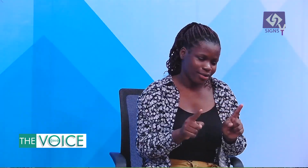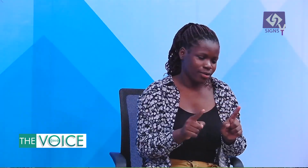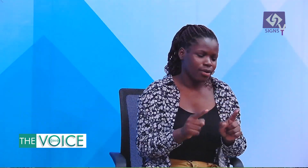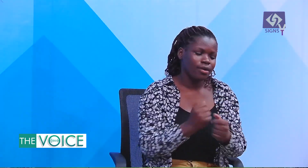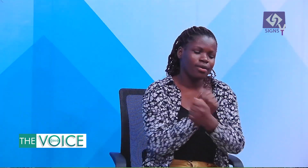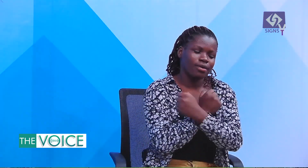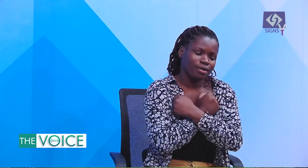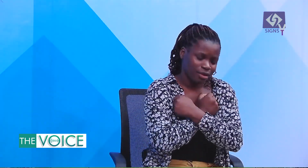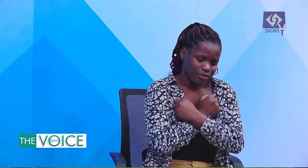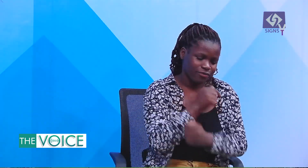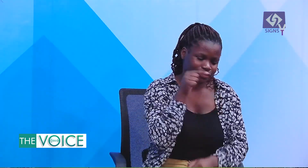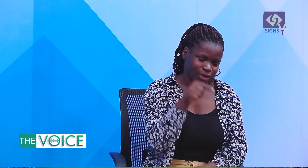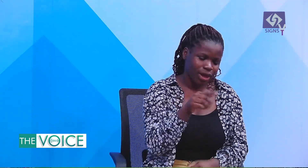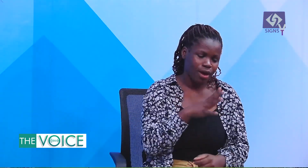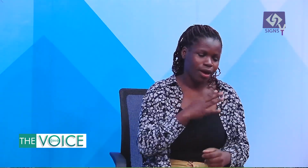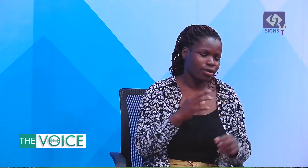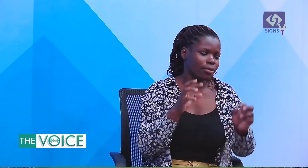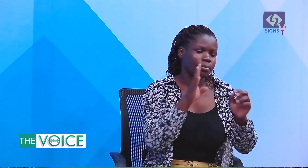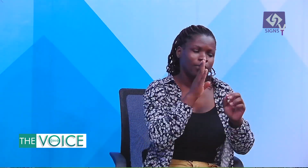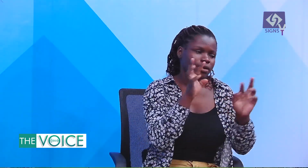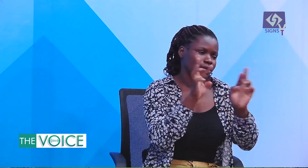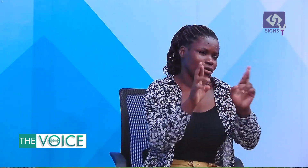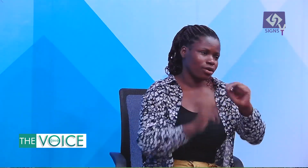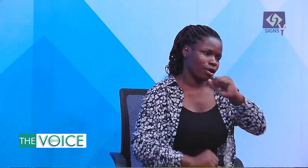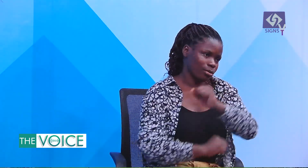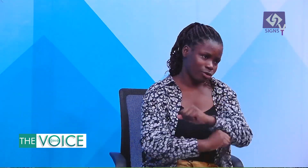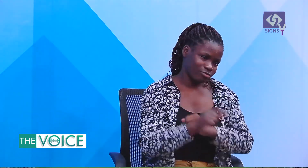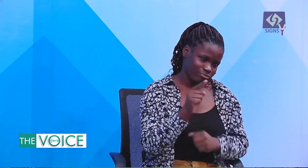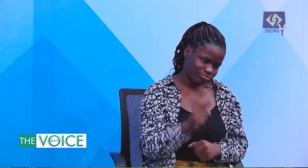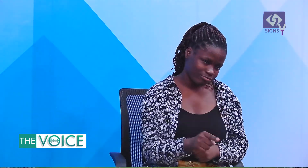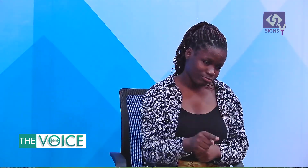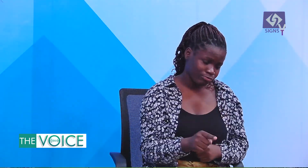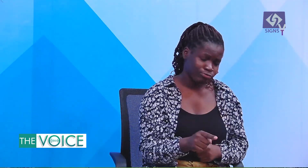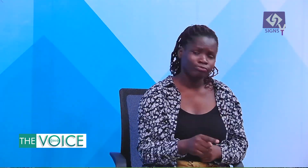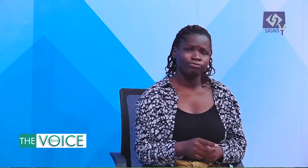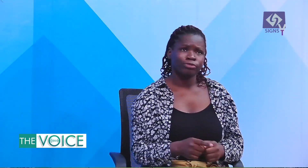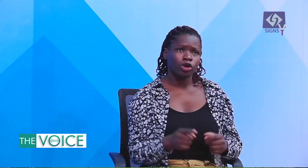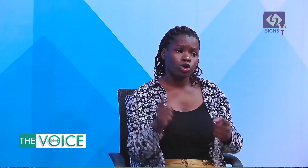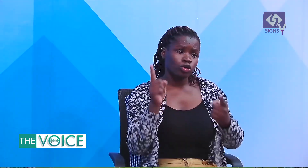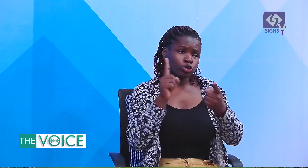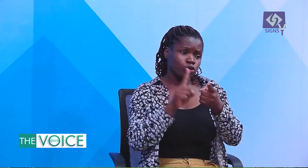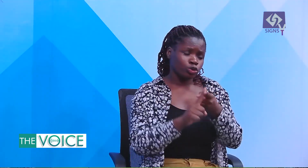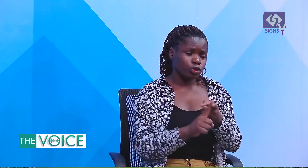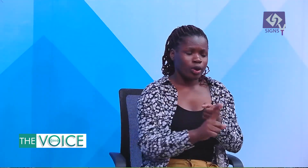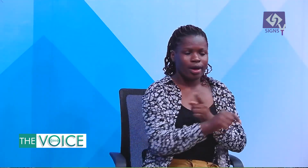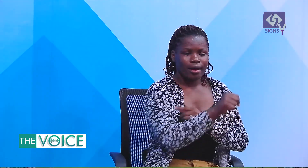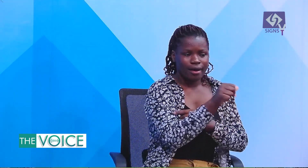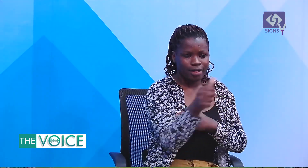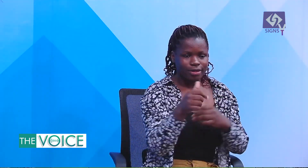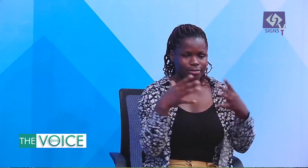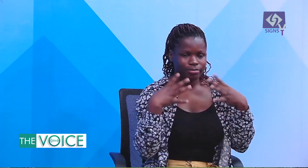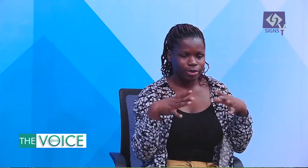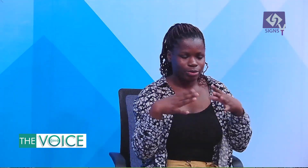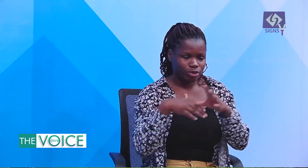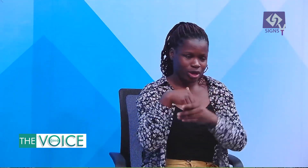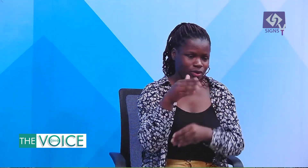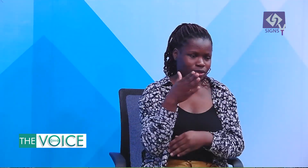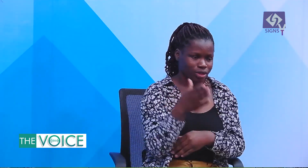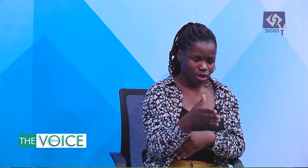of a disability that they have. Please love and accept them and be ready to support them.